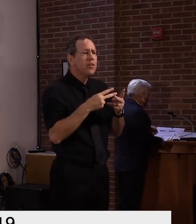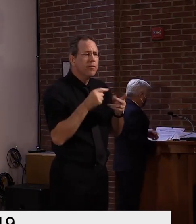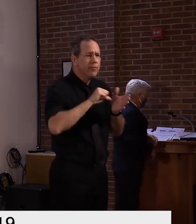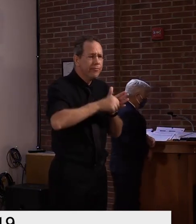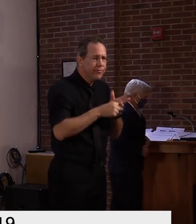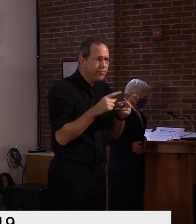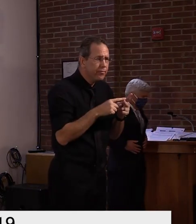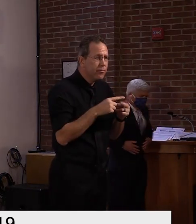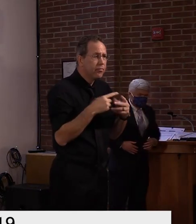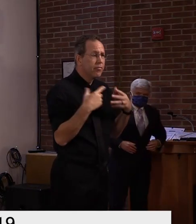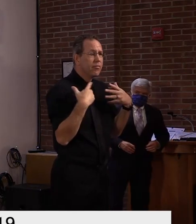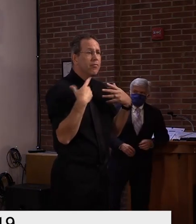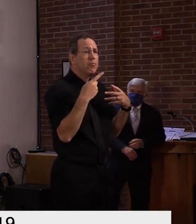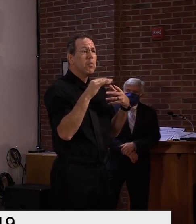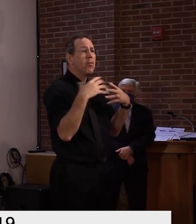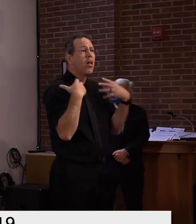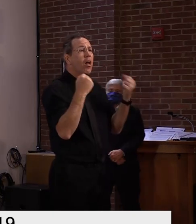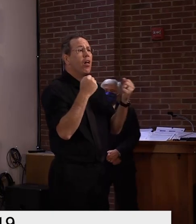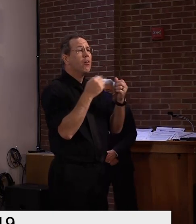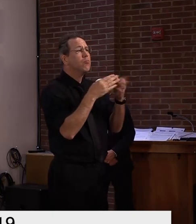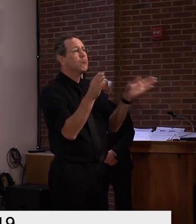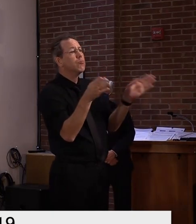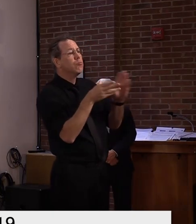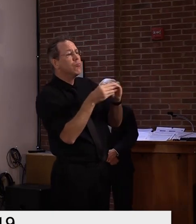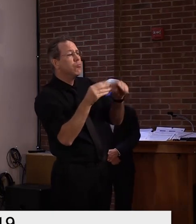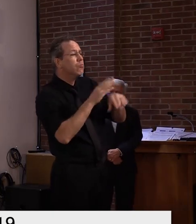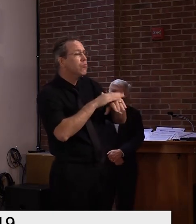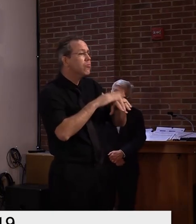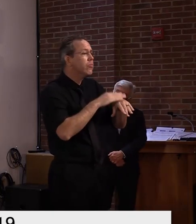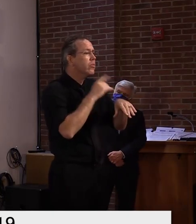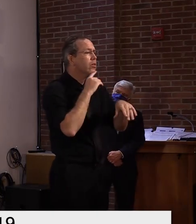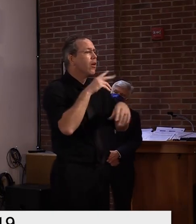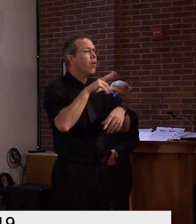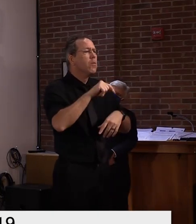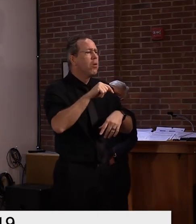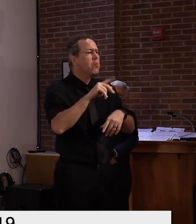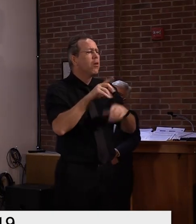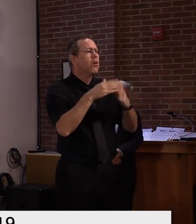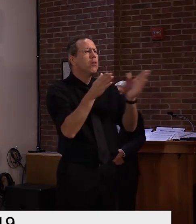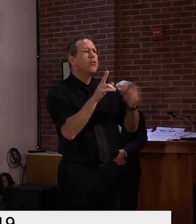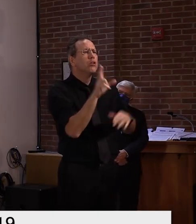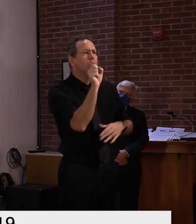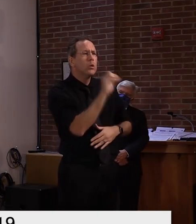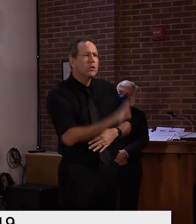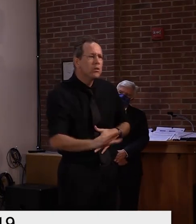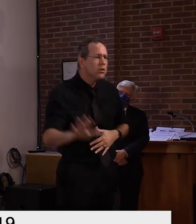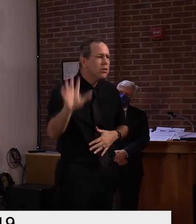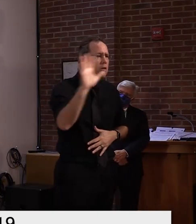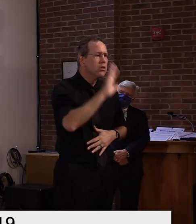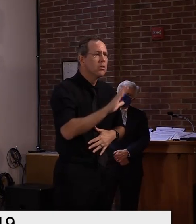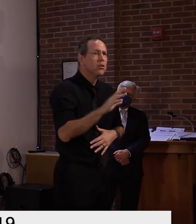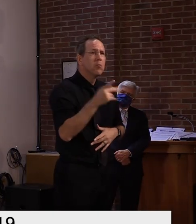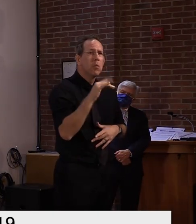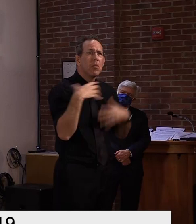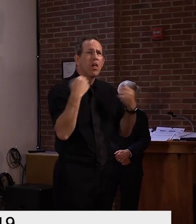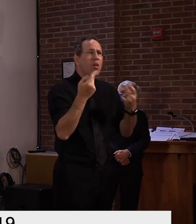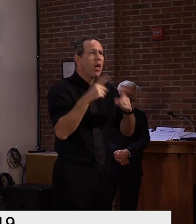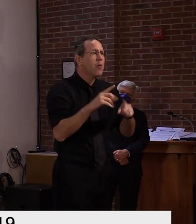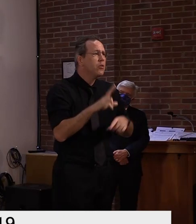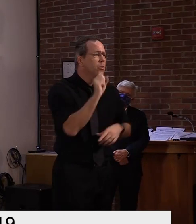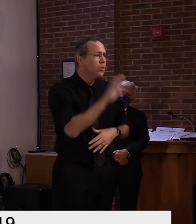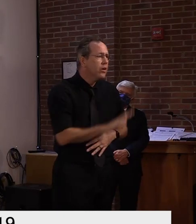talking one state's effort, but you know, as a nation. The United States has been very different than the rest of the